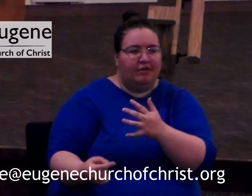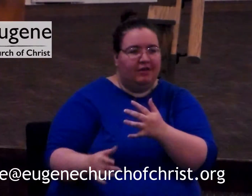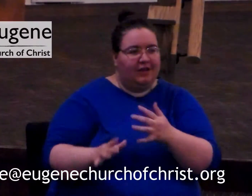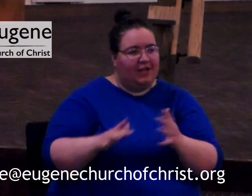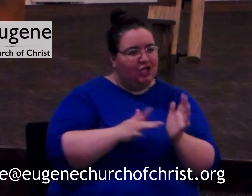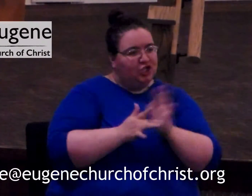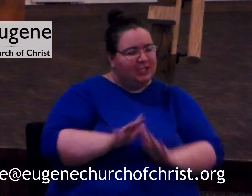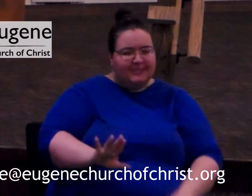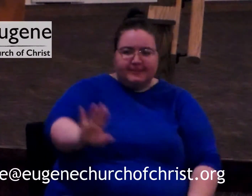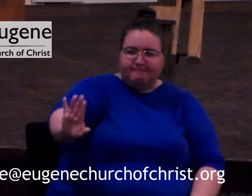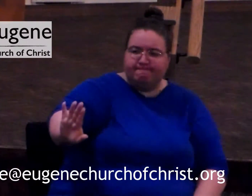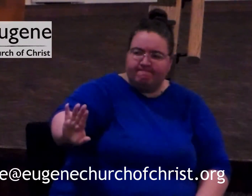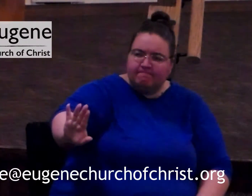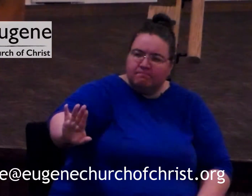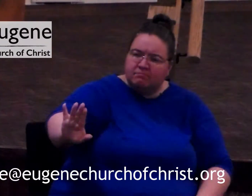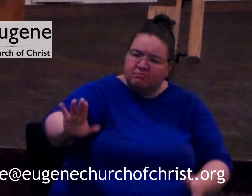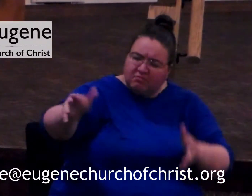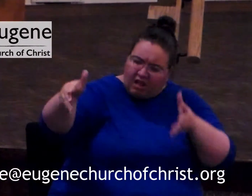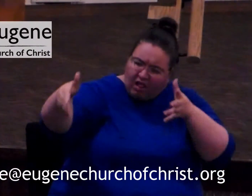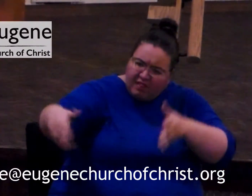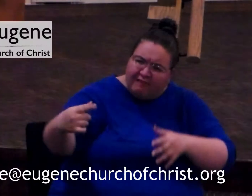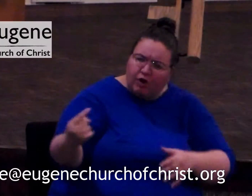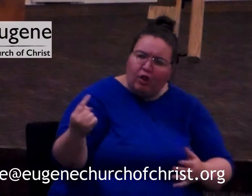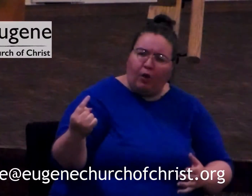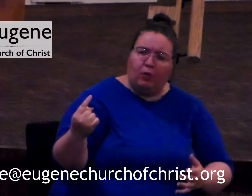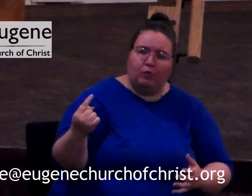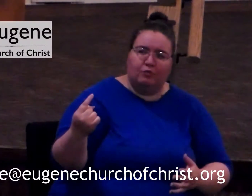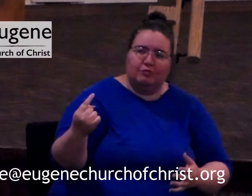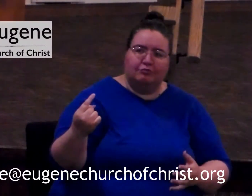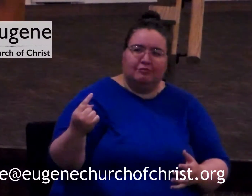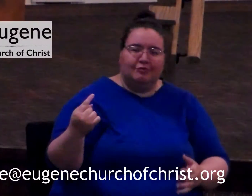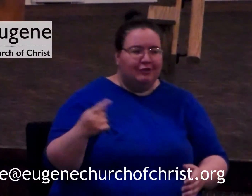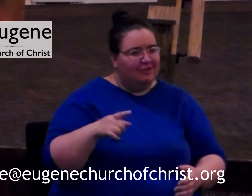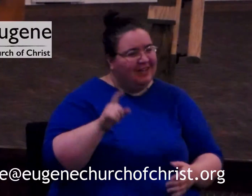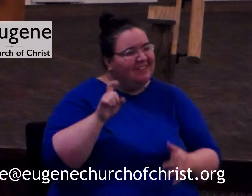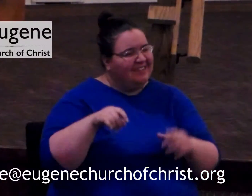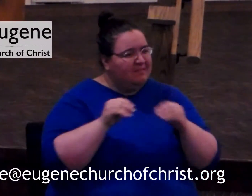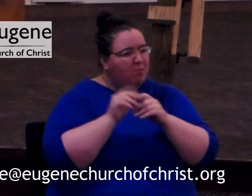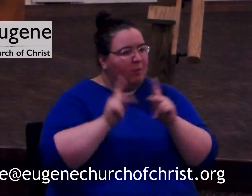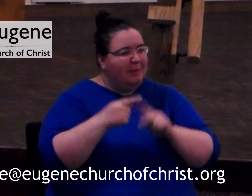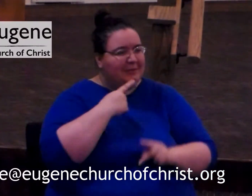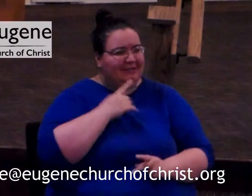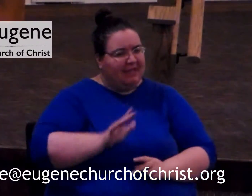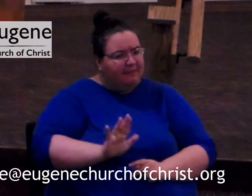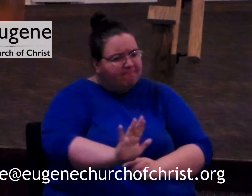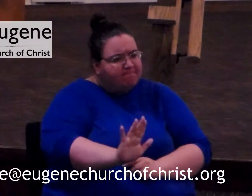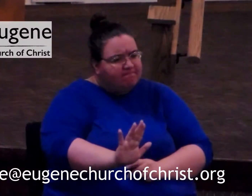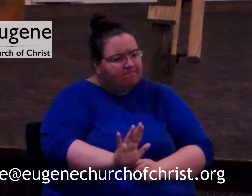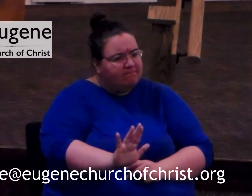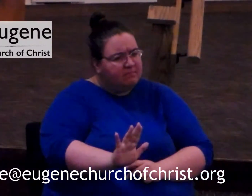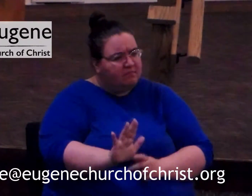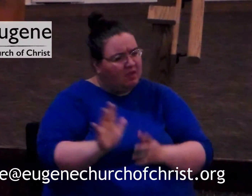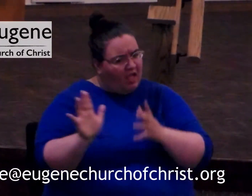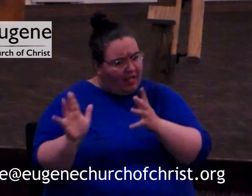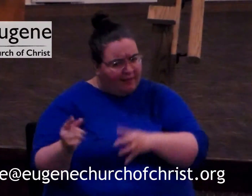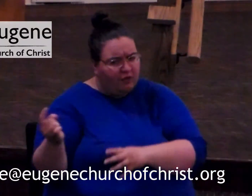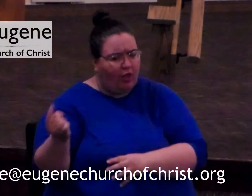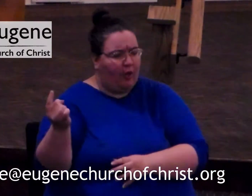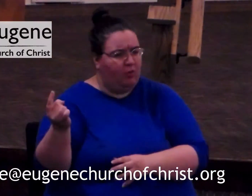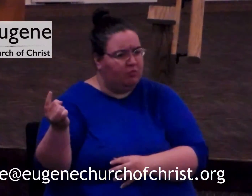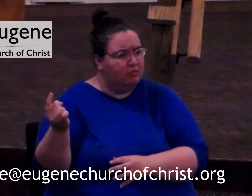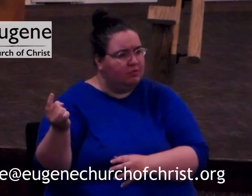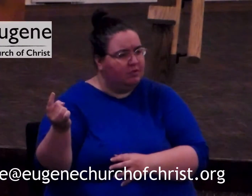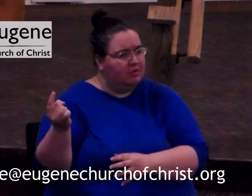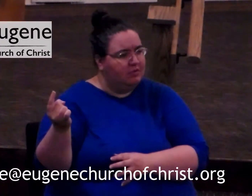says, leave her alone. I think we need a few more leave her alones in our world. We need a few more people to be willing to stand